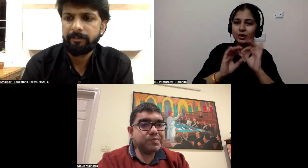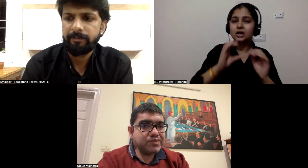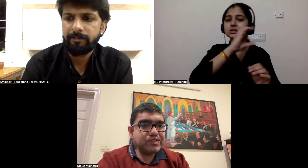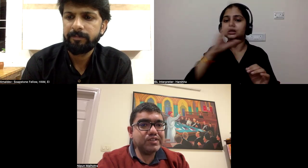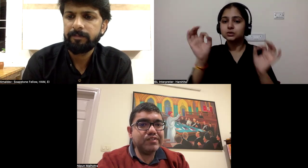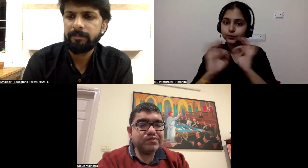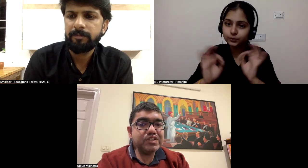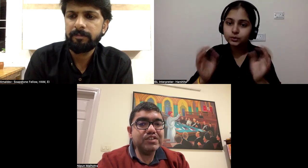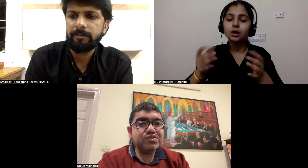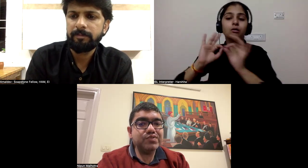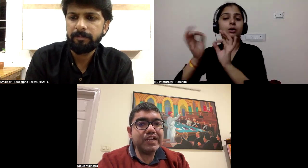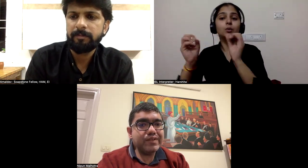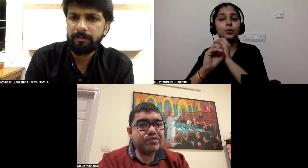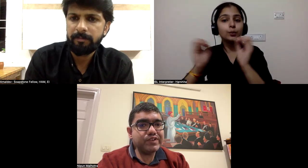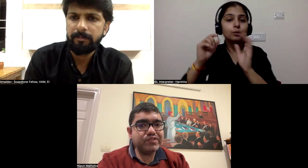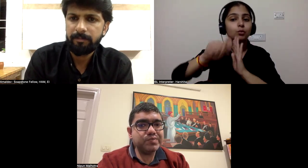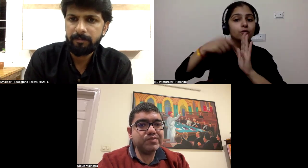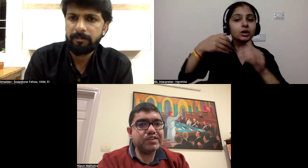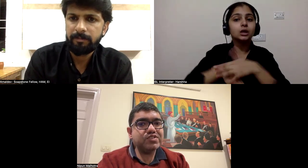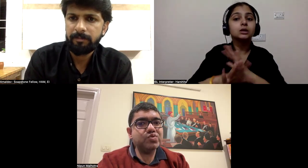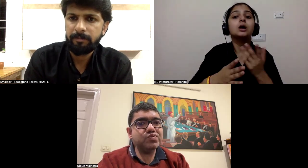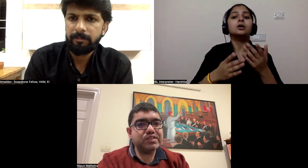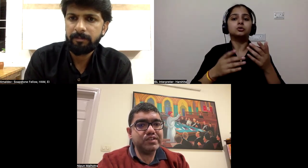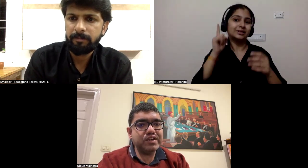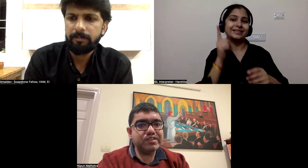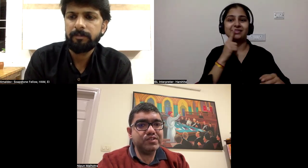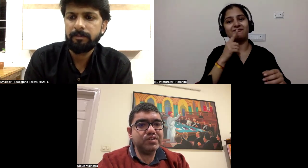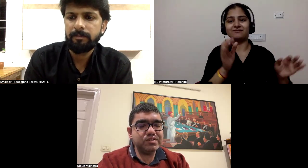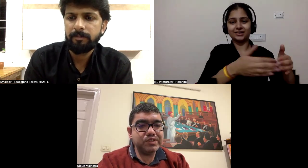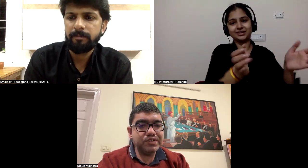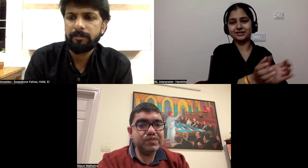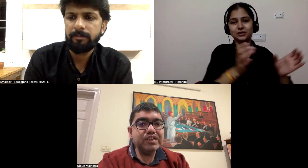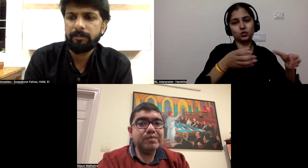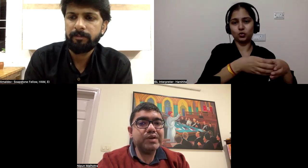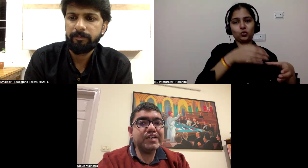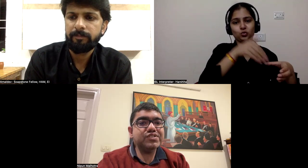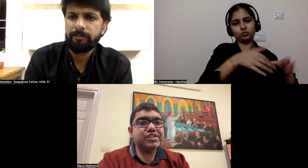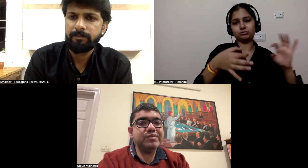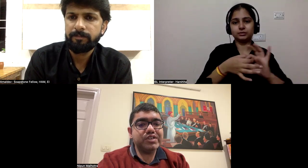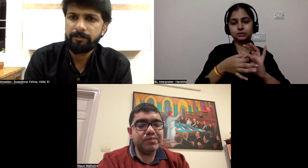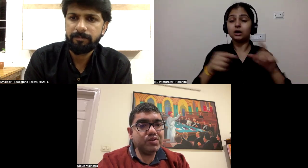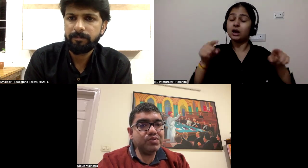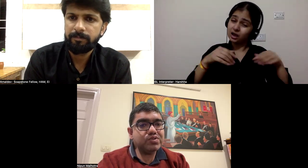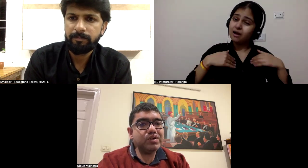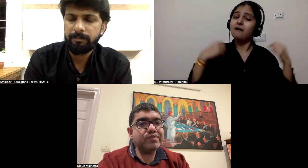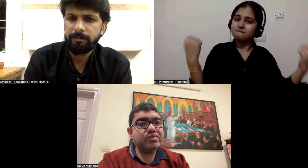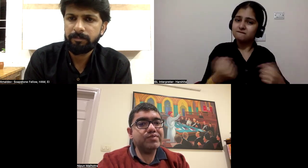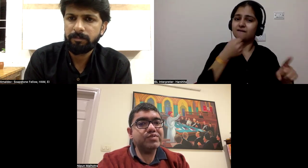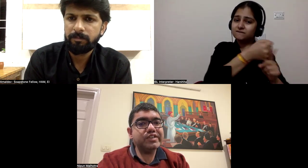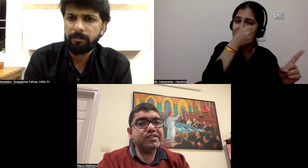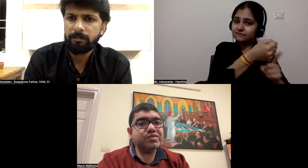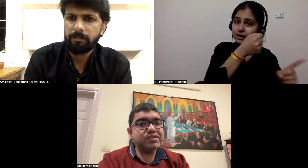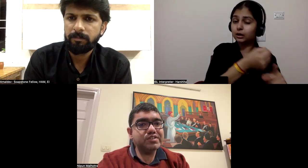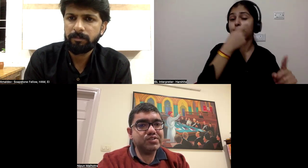obviously it's specific to the deaf. So we have to fight for specific issues which are related to our disability. But at the same time, we also have to have